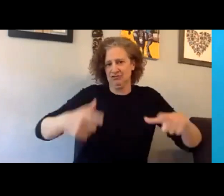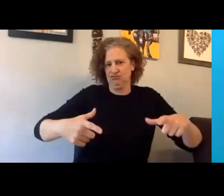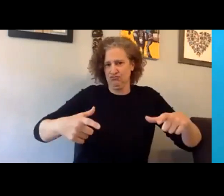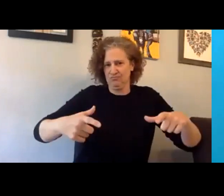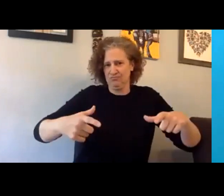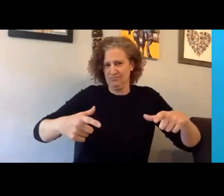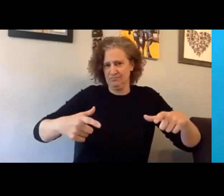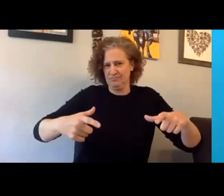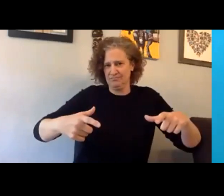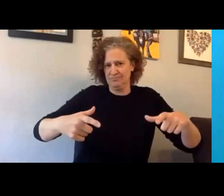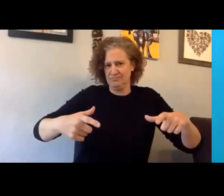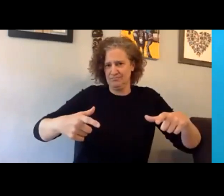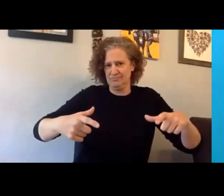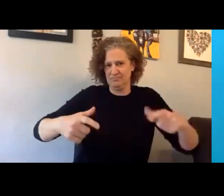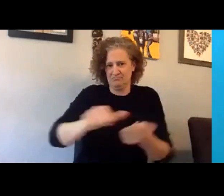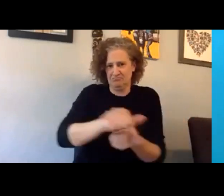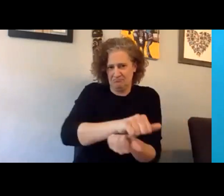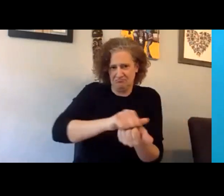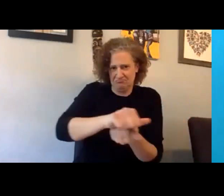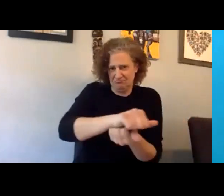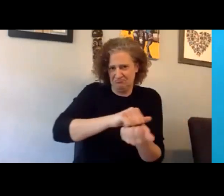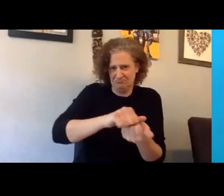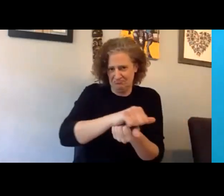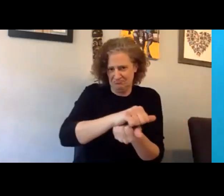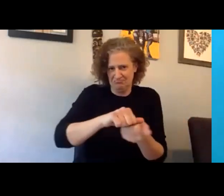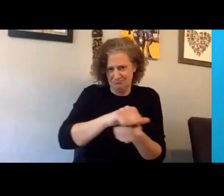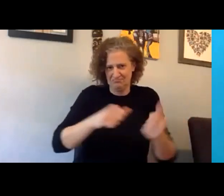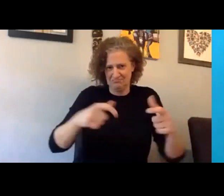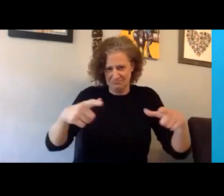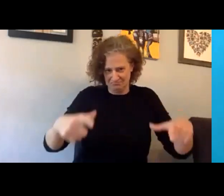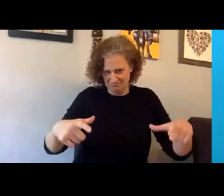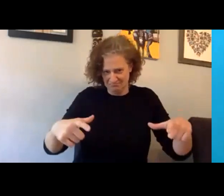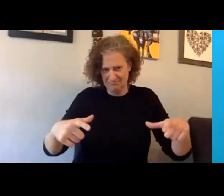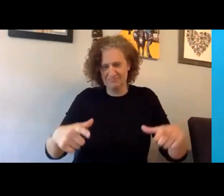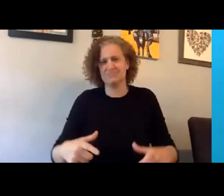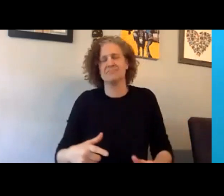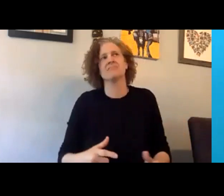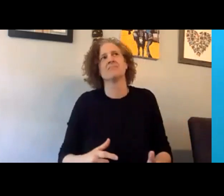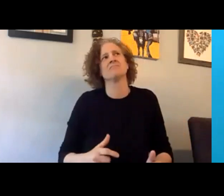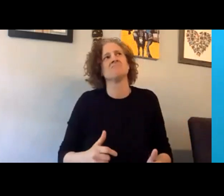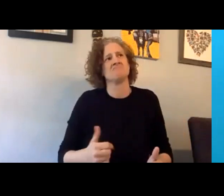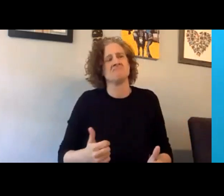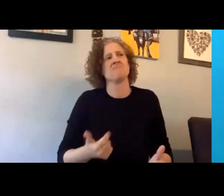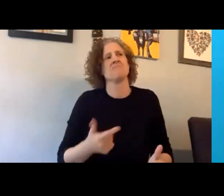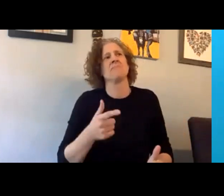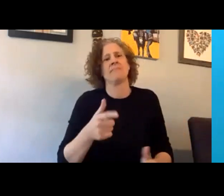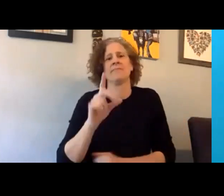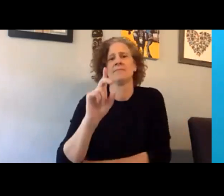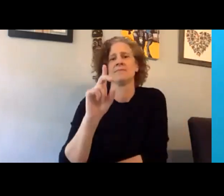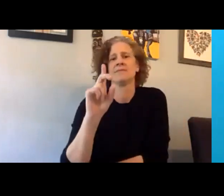You don't wash a window like this, but you would wash dishes. Wash dishes.